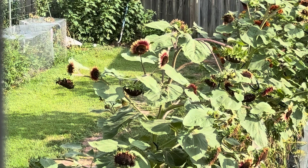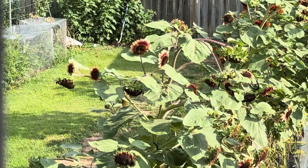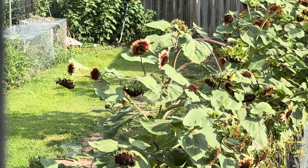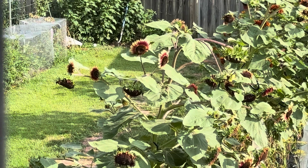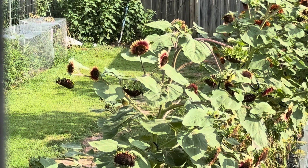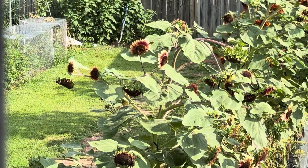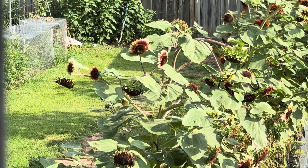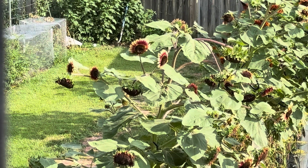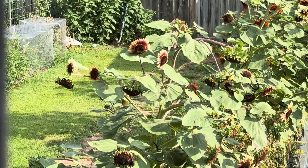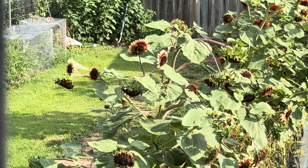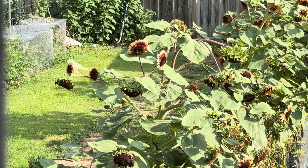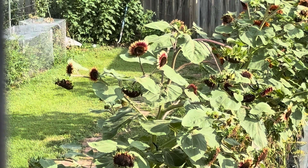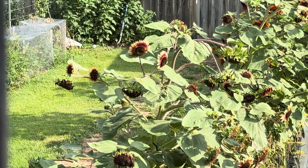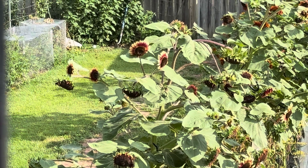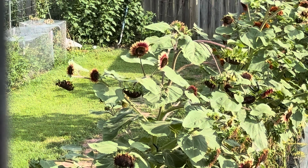sweet.